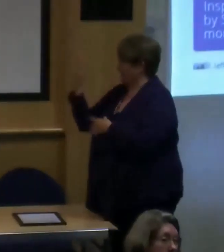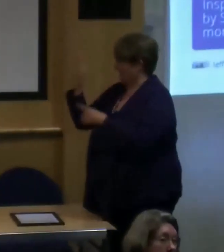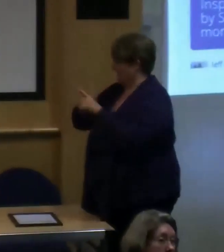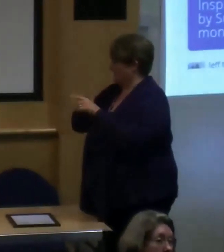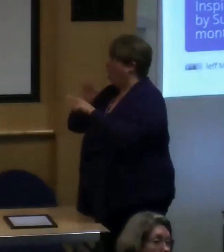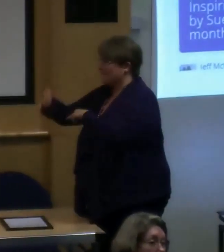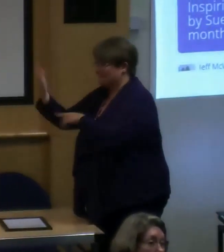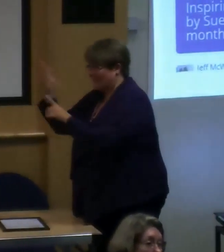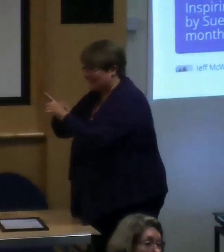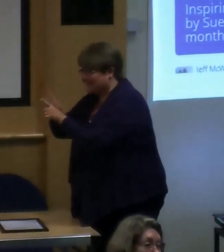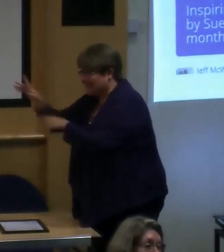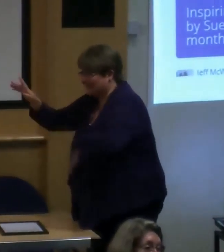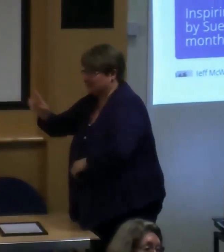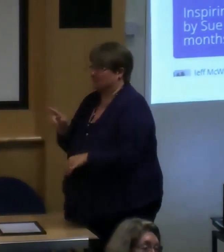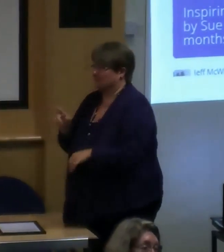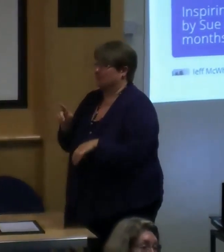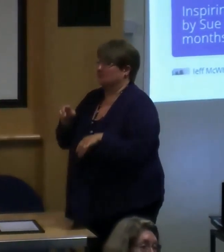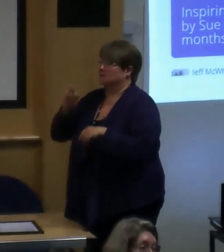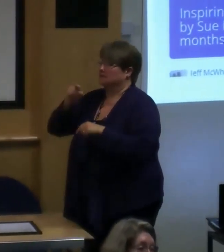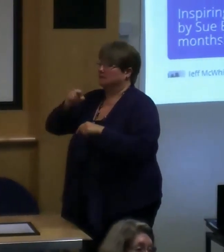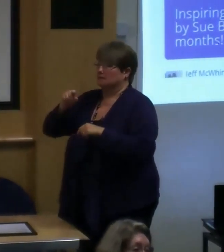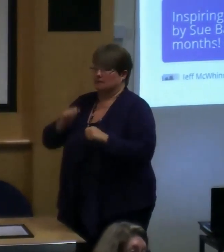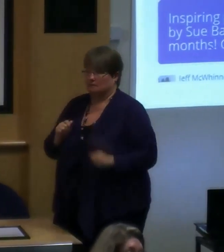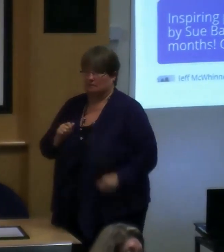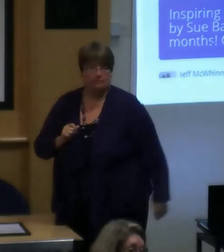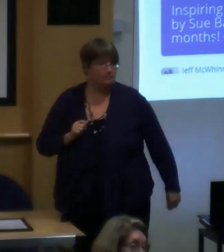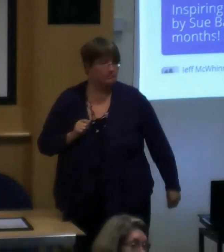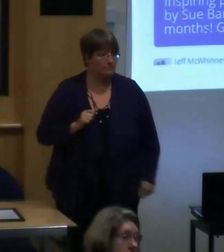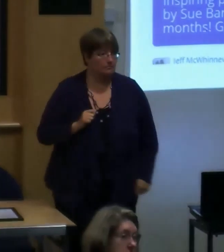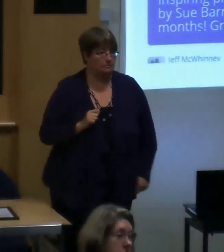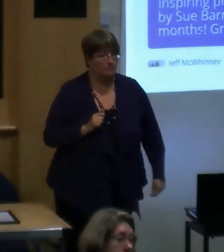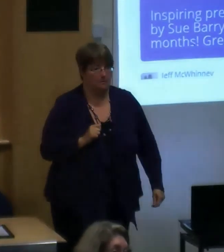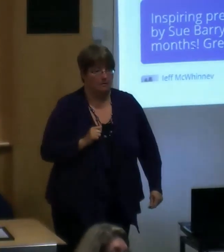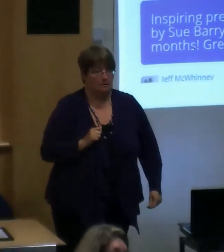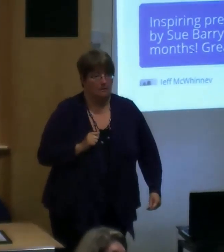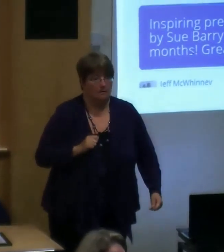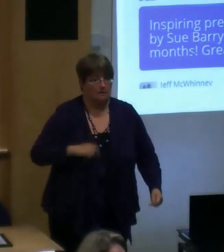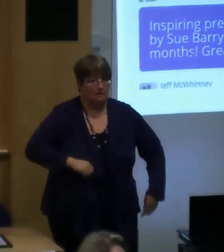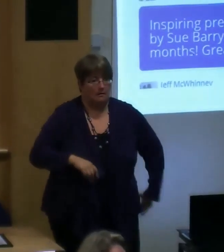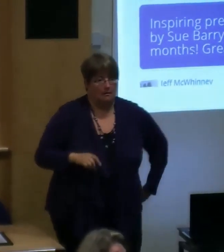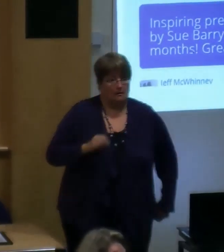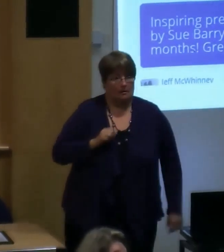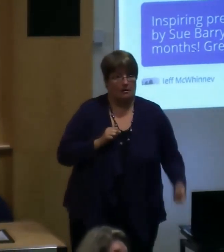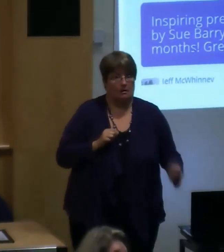Okay, as I mentioned, they've missed school for 5 years and more than 5 years in some circumstances.